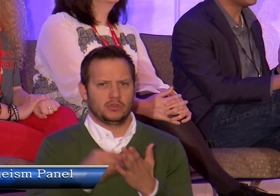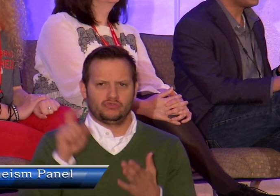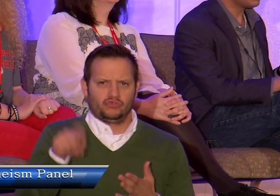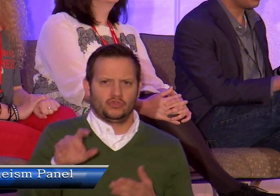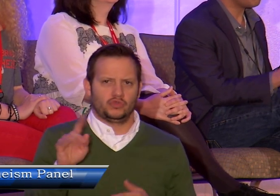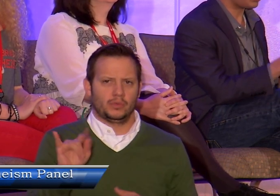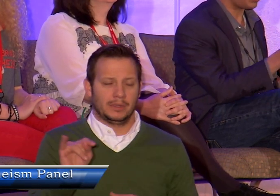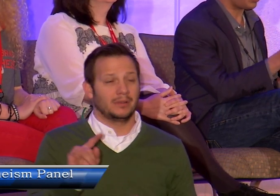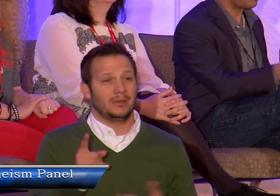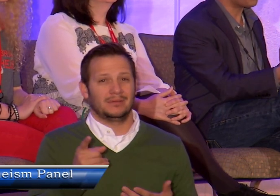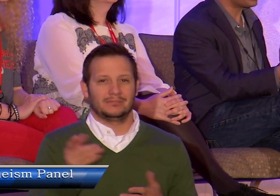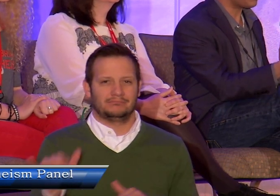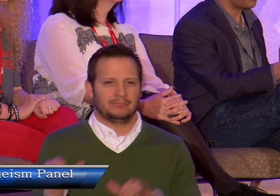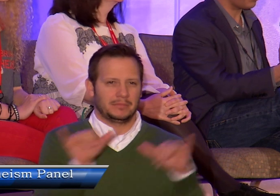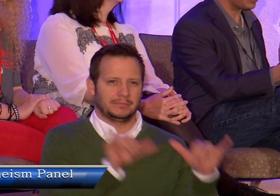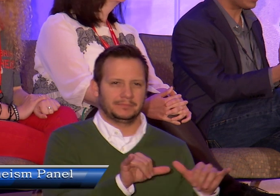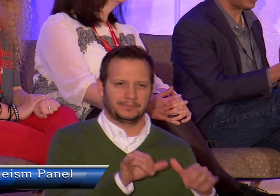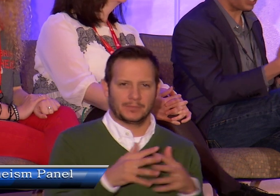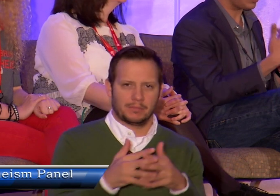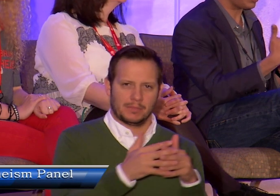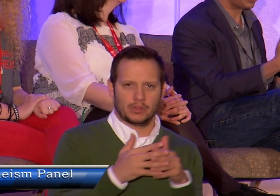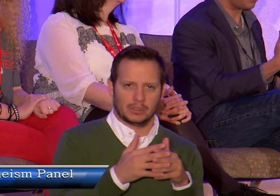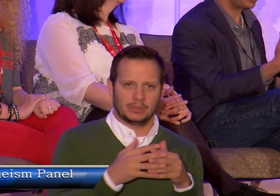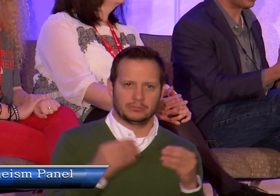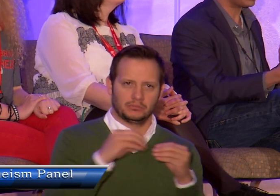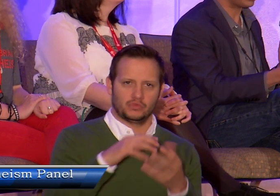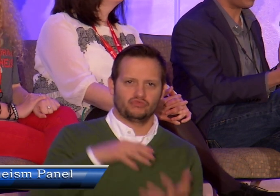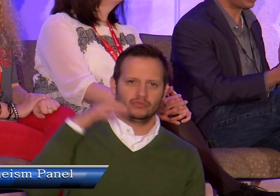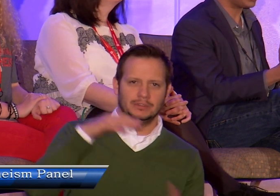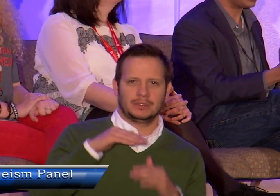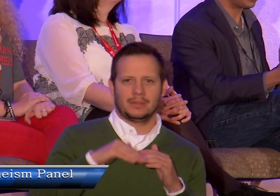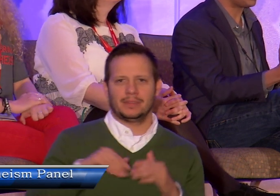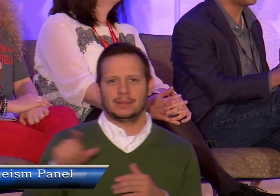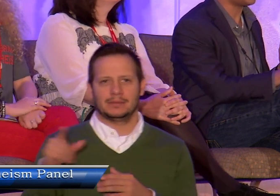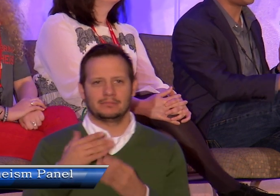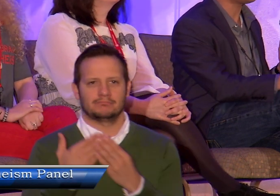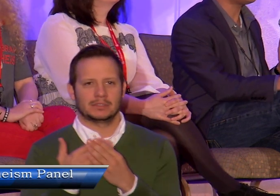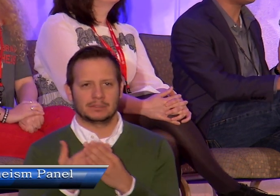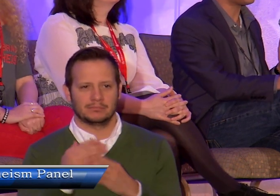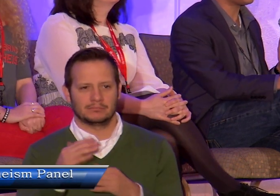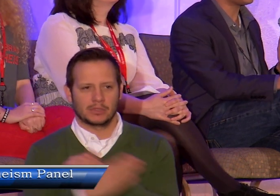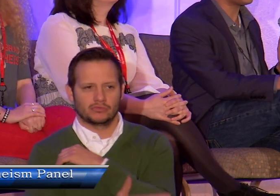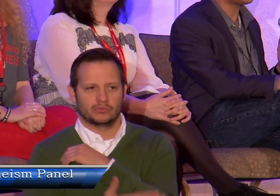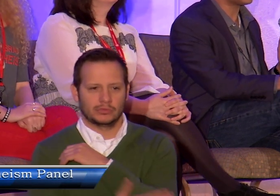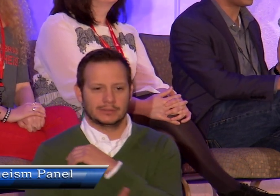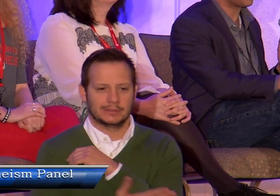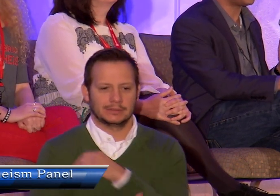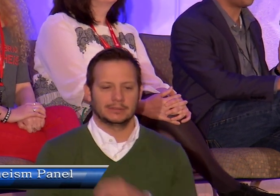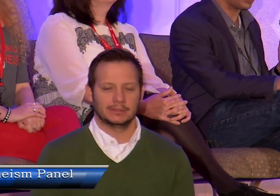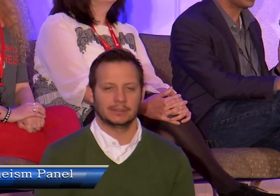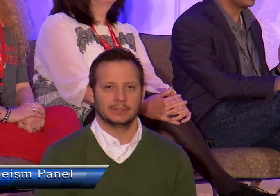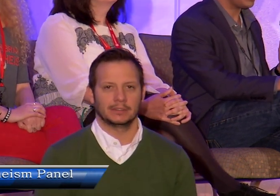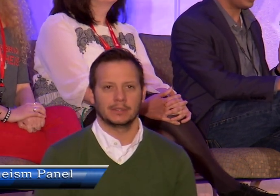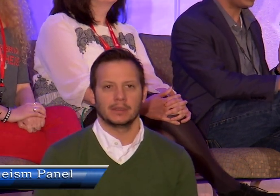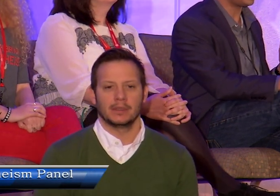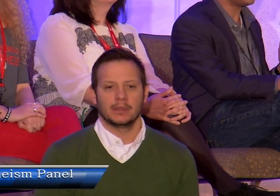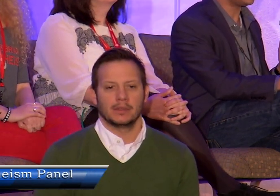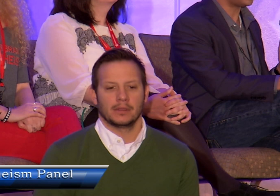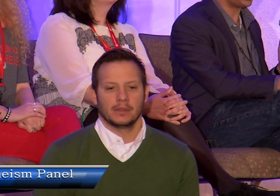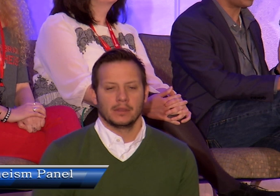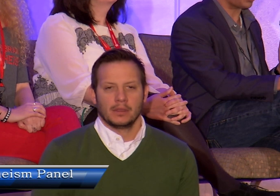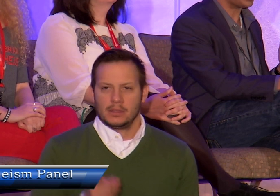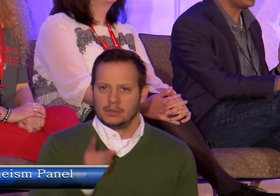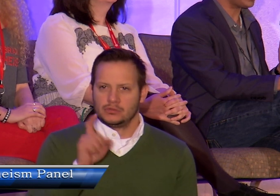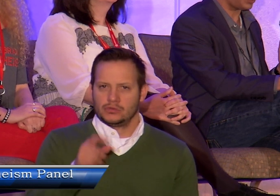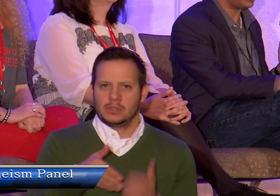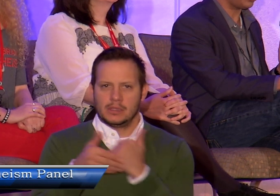that, I mean, one of the ways that I think came as a result of United States intervention, I do not think the United States intervention was intending